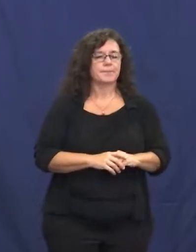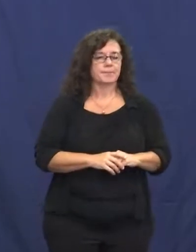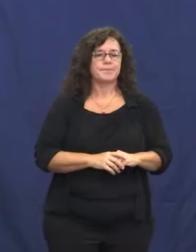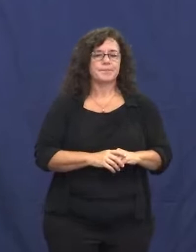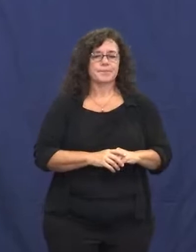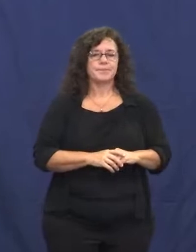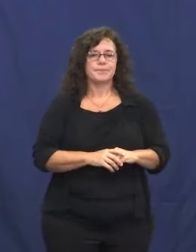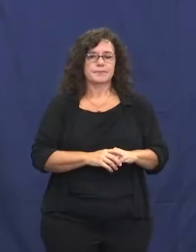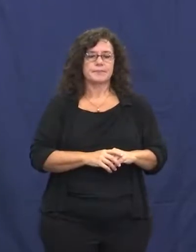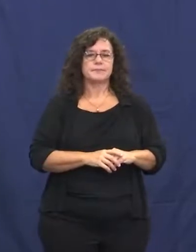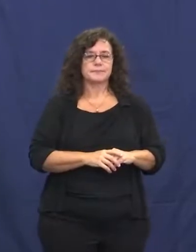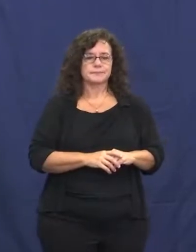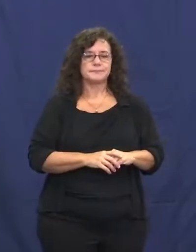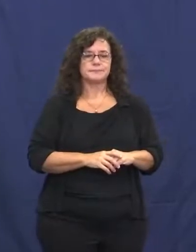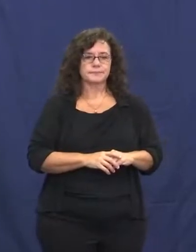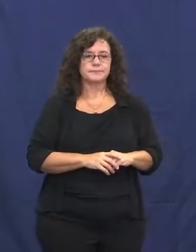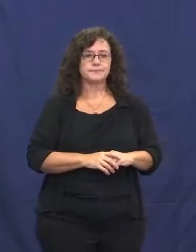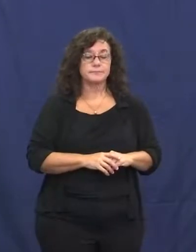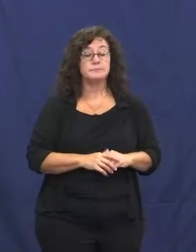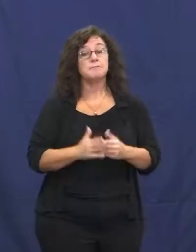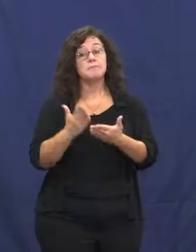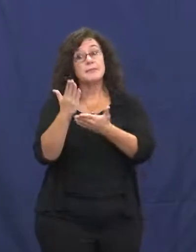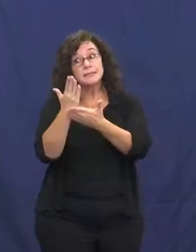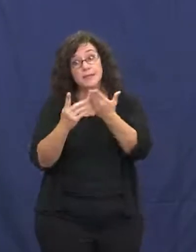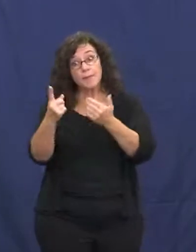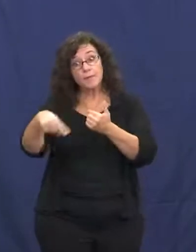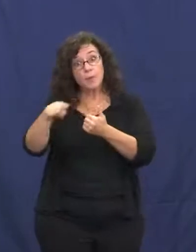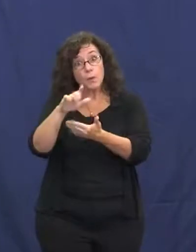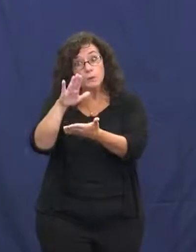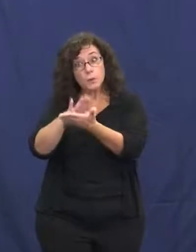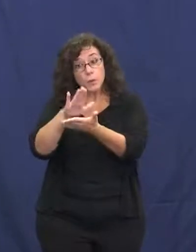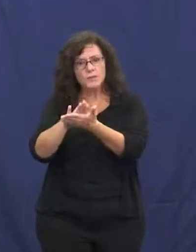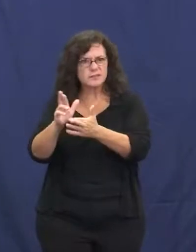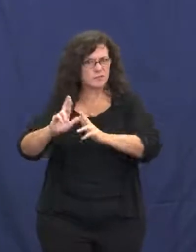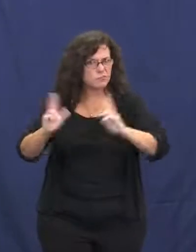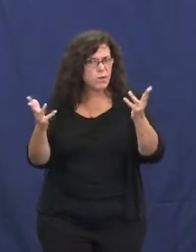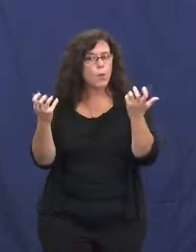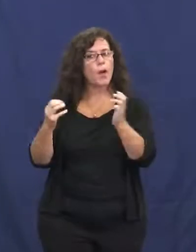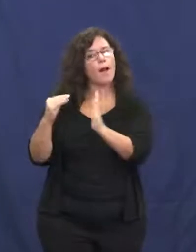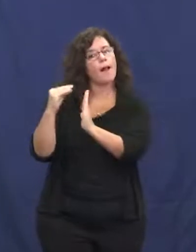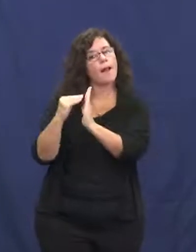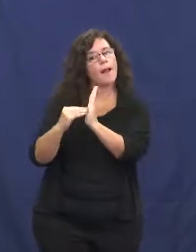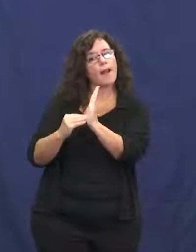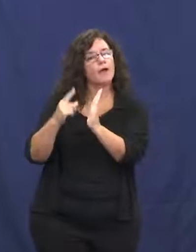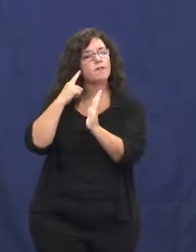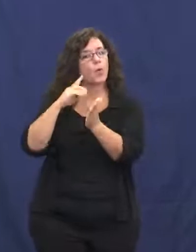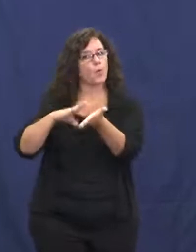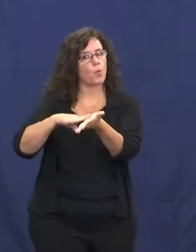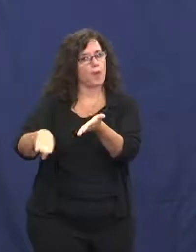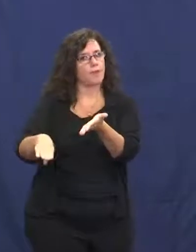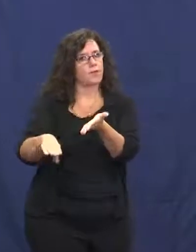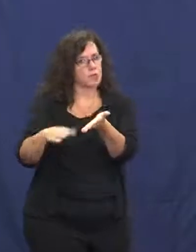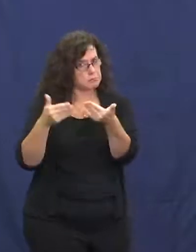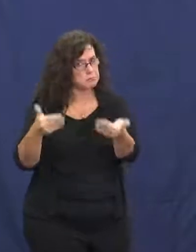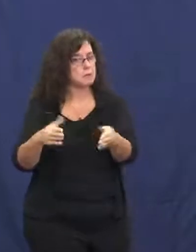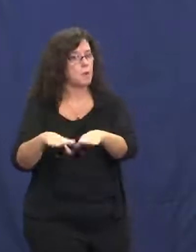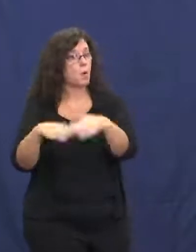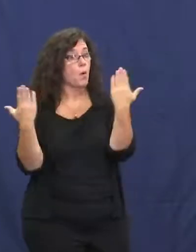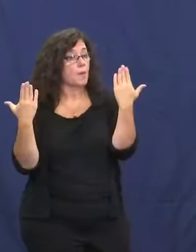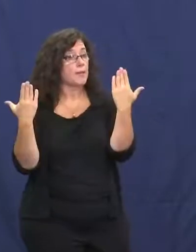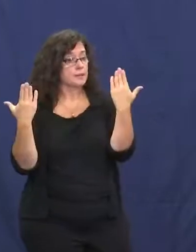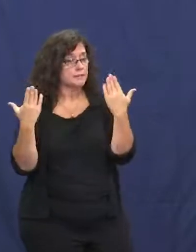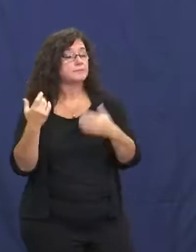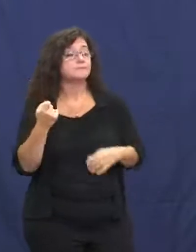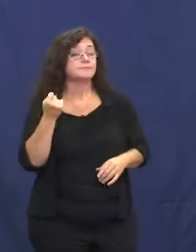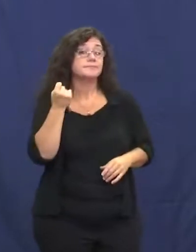of education are exploring applying for waivers. Want to do so carefully because our operations at